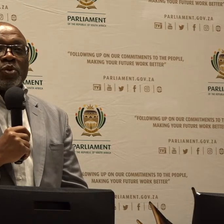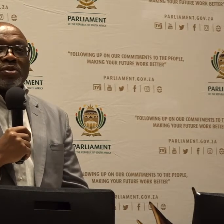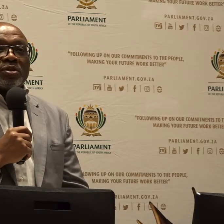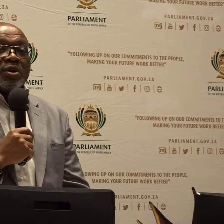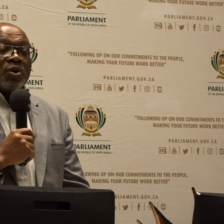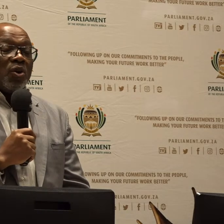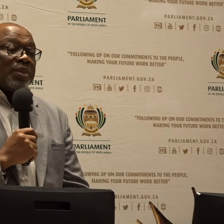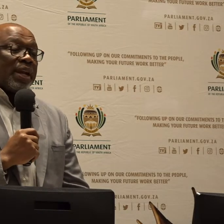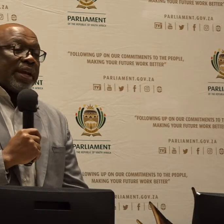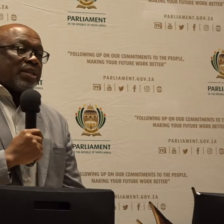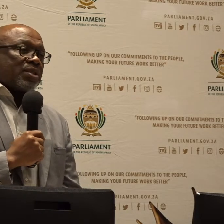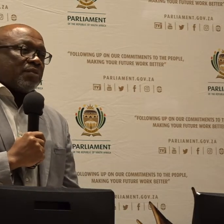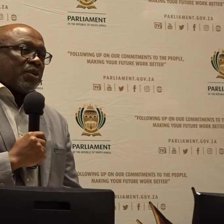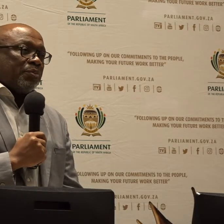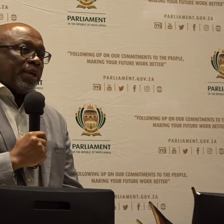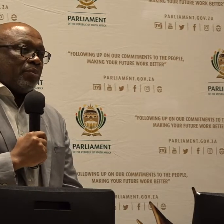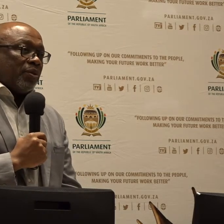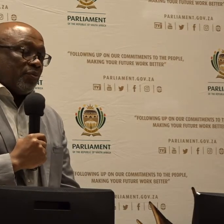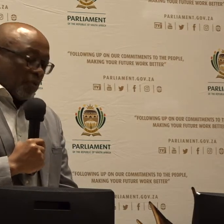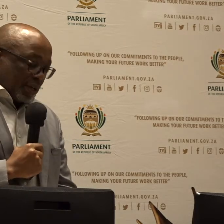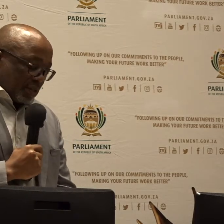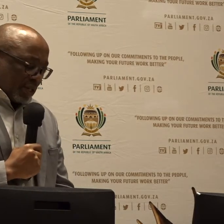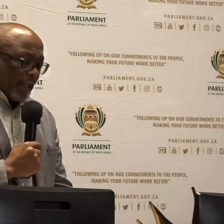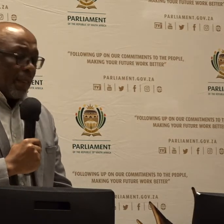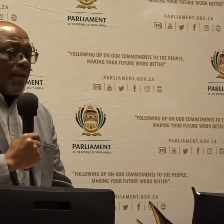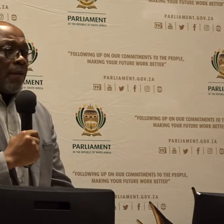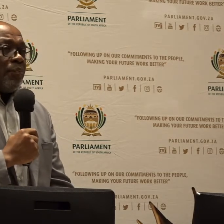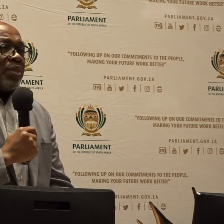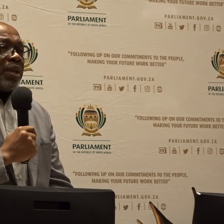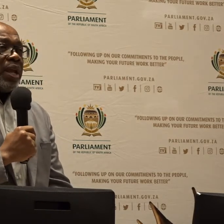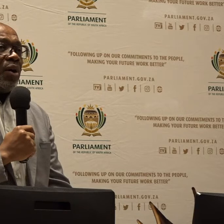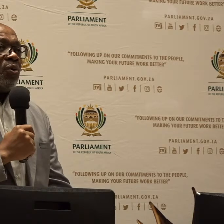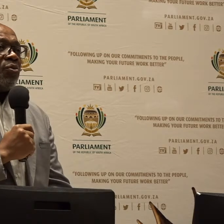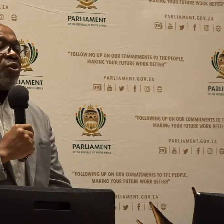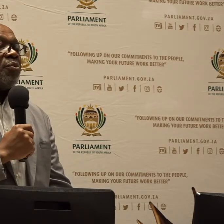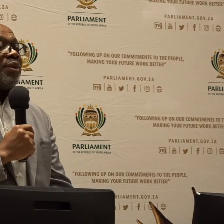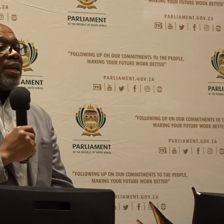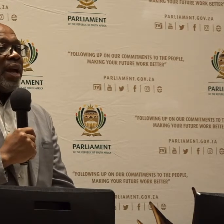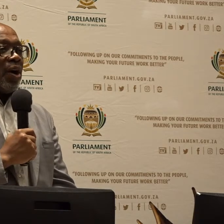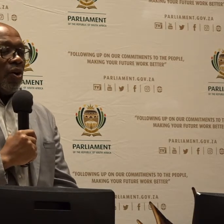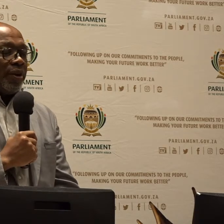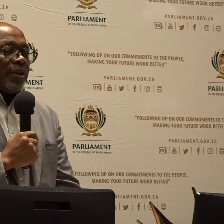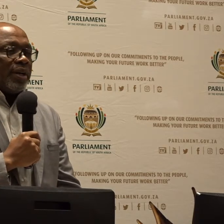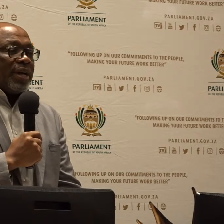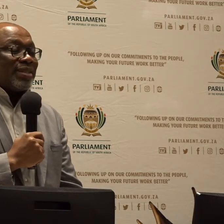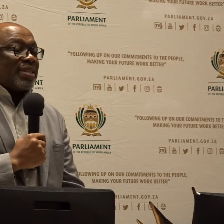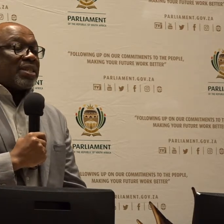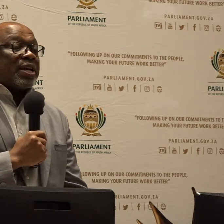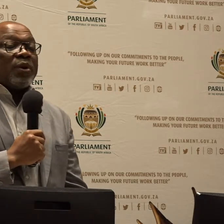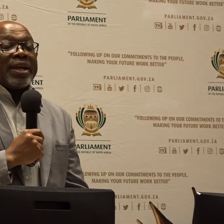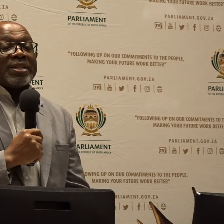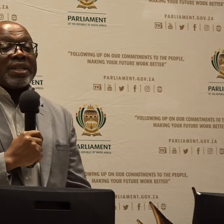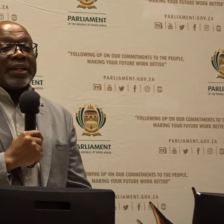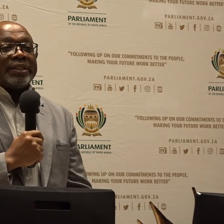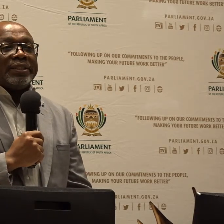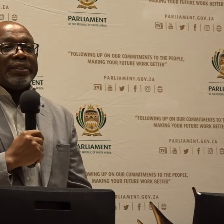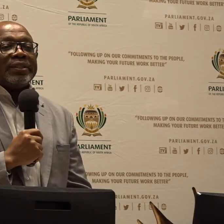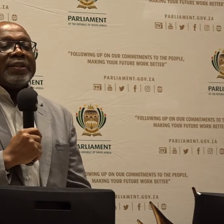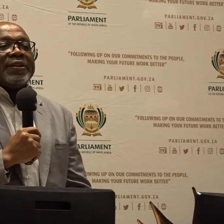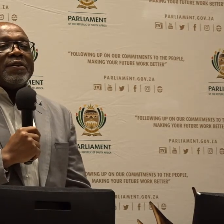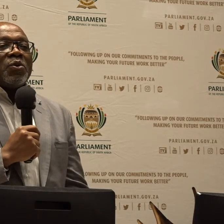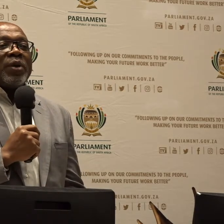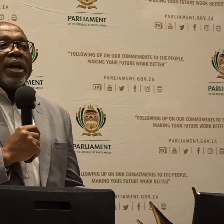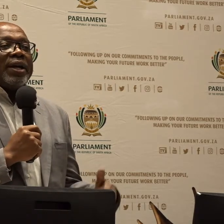getting inputs on the rail safety bill before us now from here on as I said when I